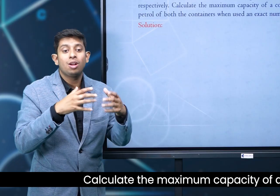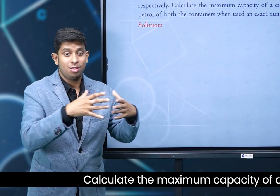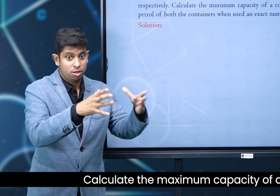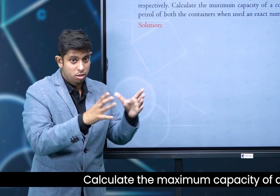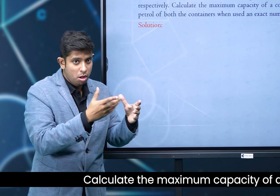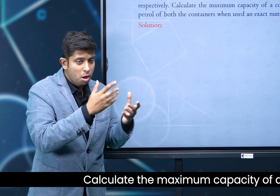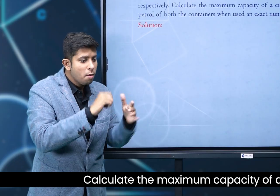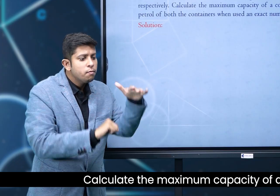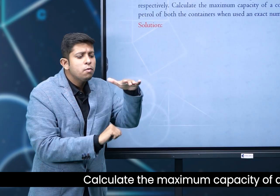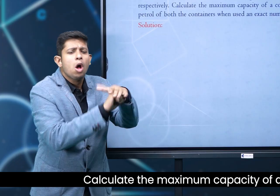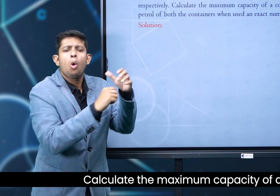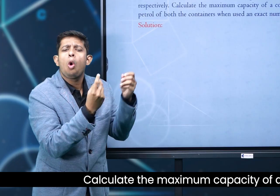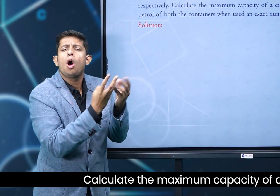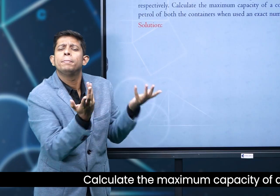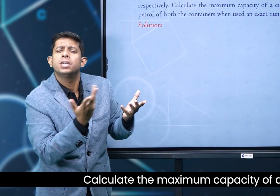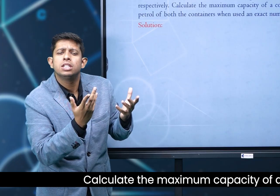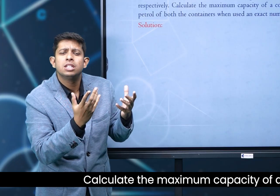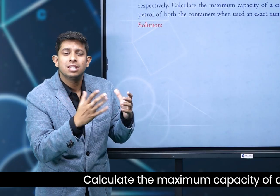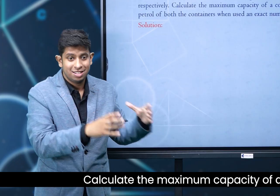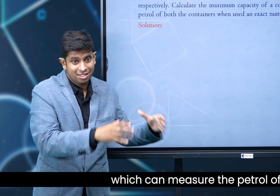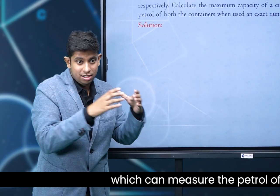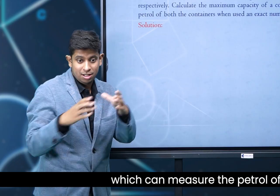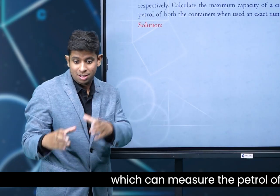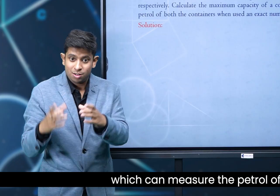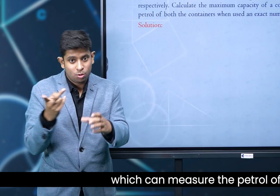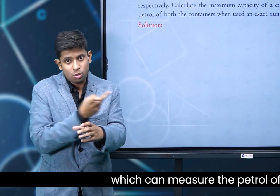Calculate the maximum capacity of a container which can measure the